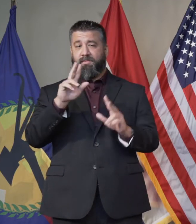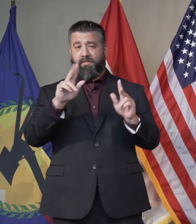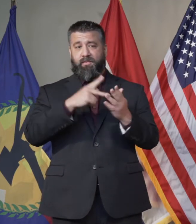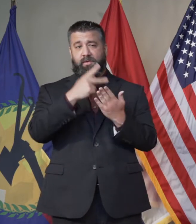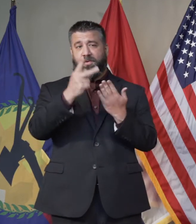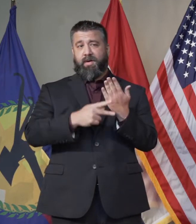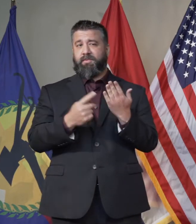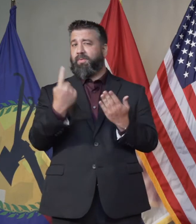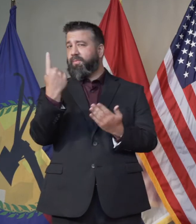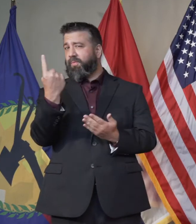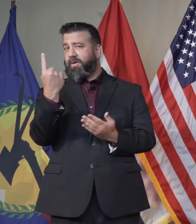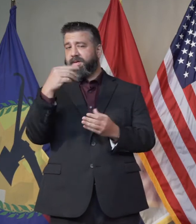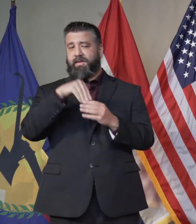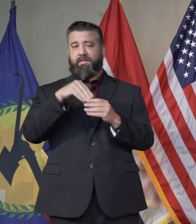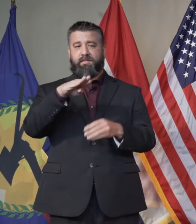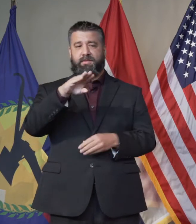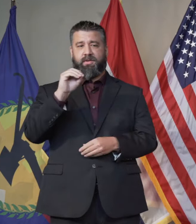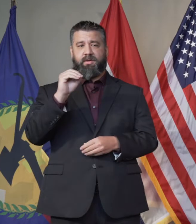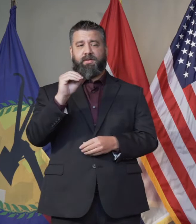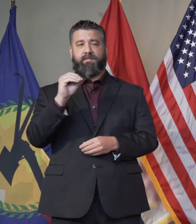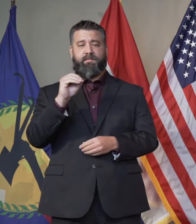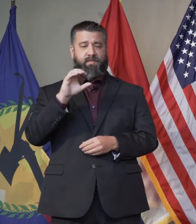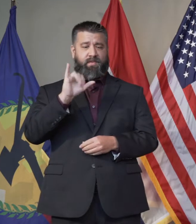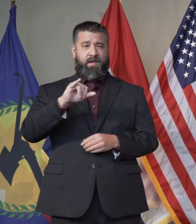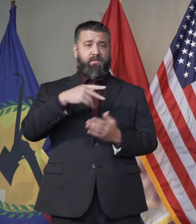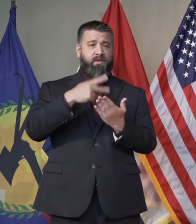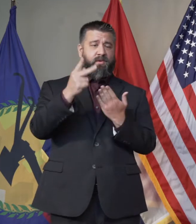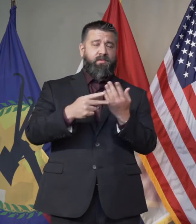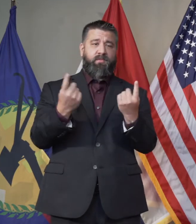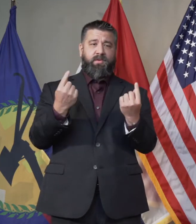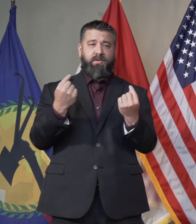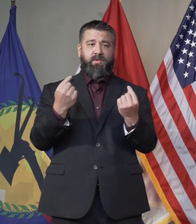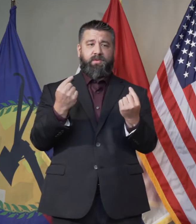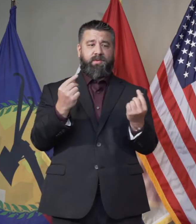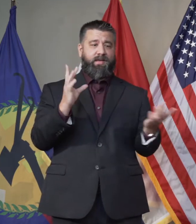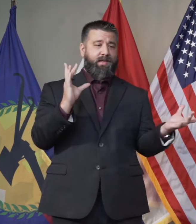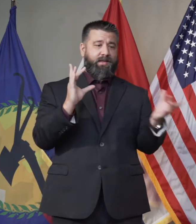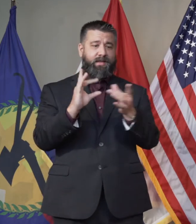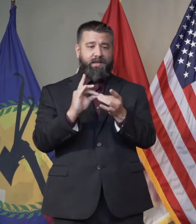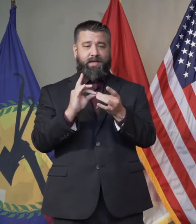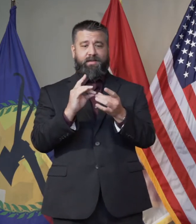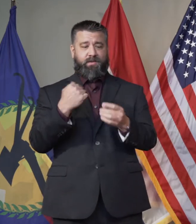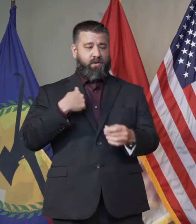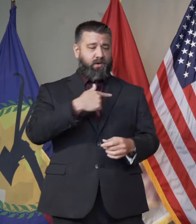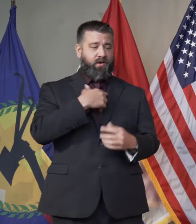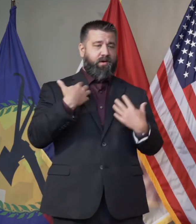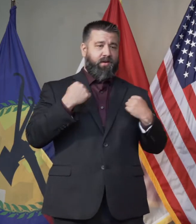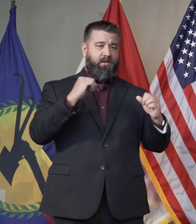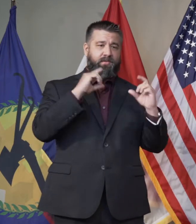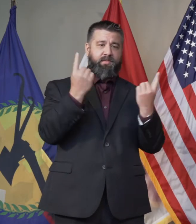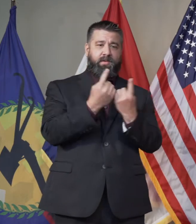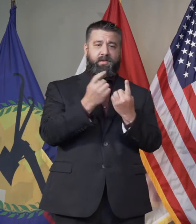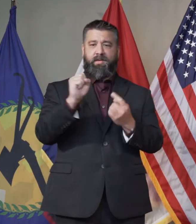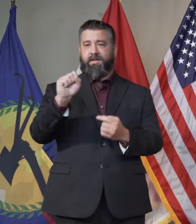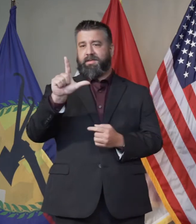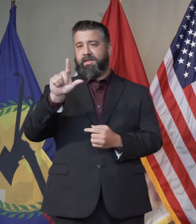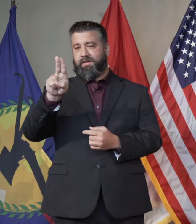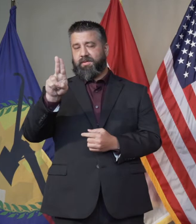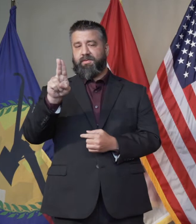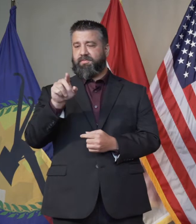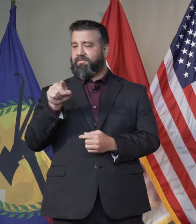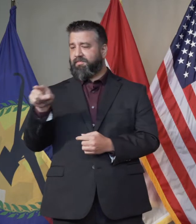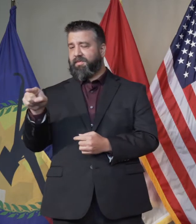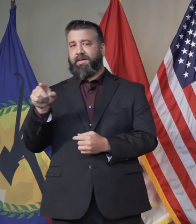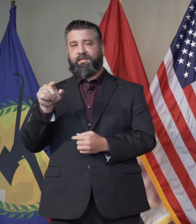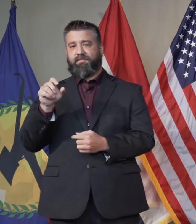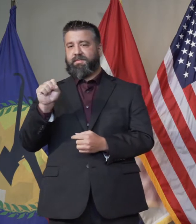and the St. Louis City Health Department with St. Louis University, and all of us benefit from this partnership. Already,